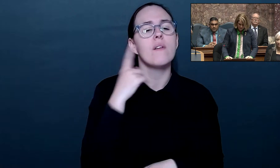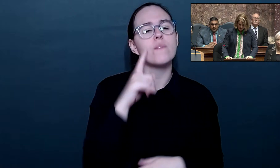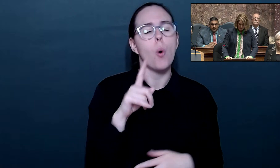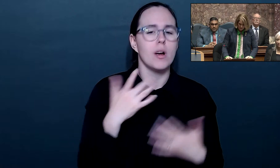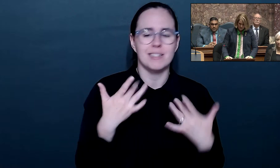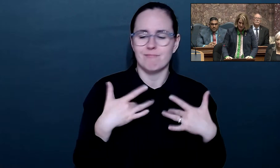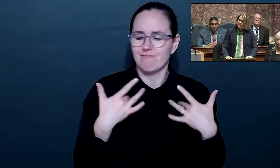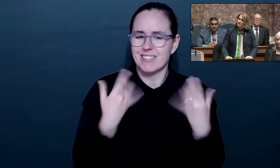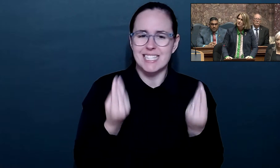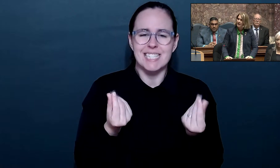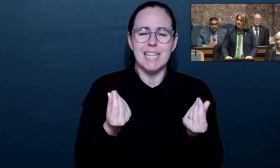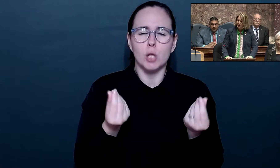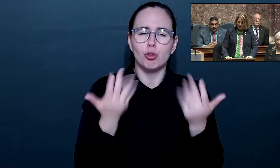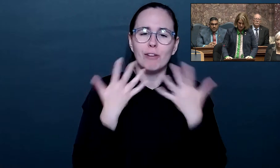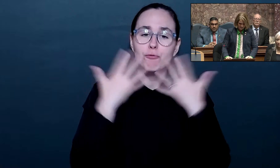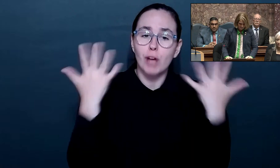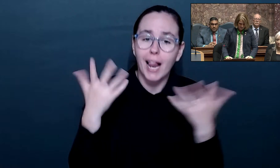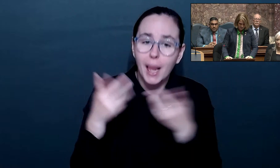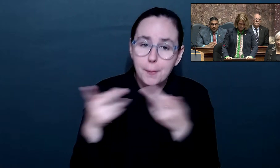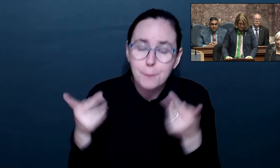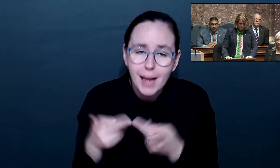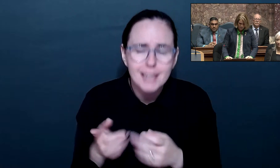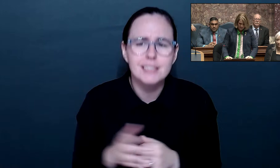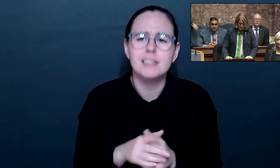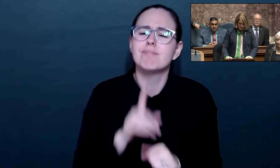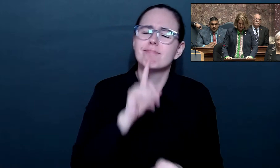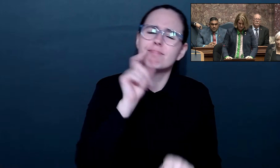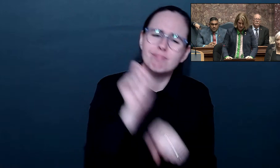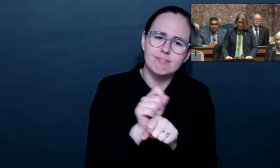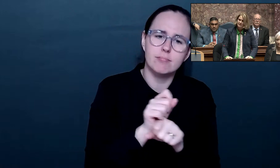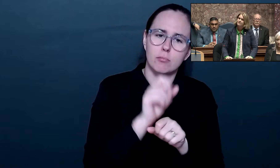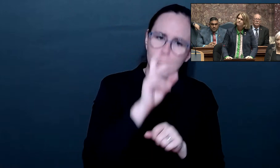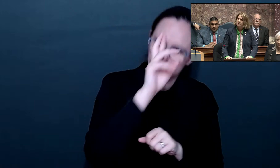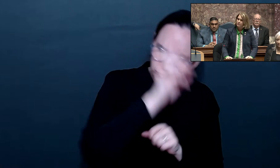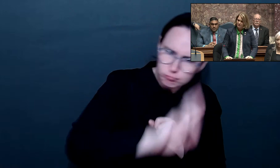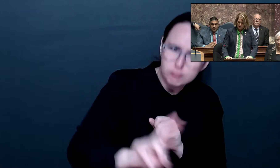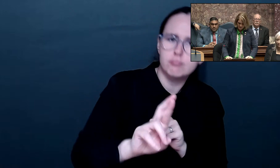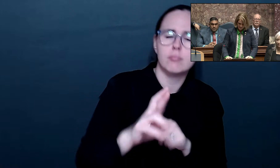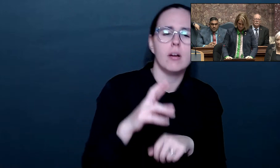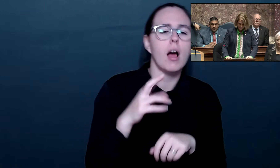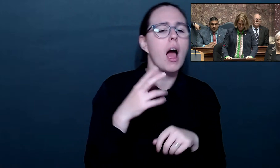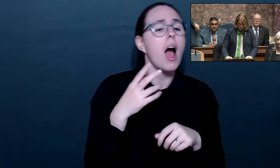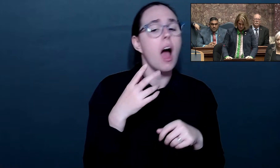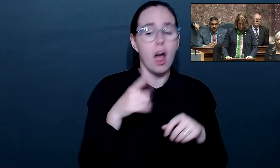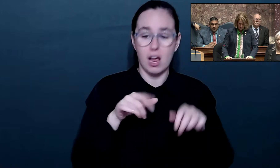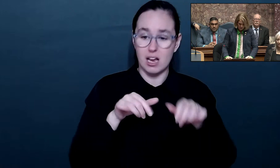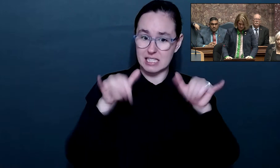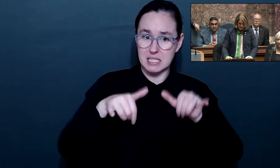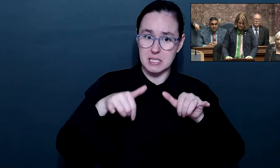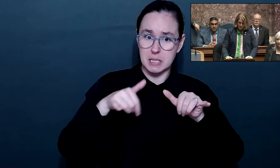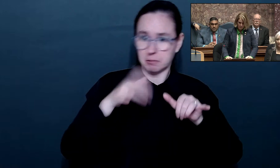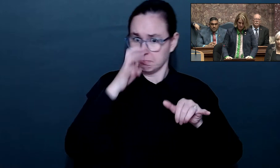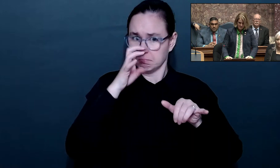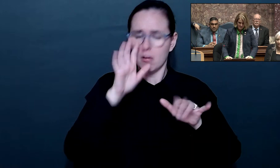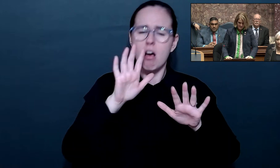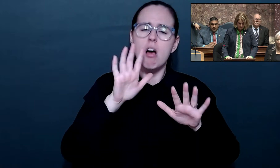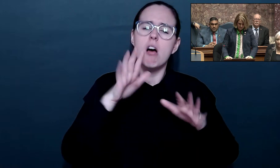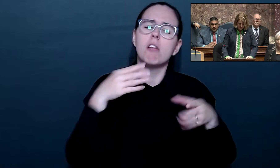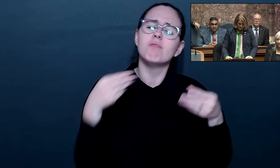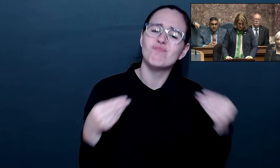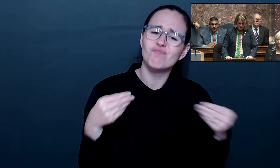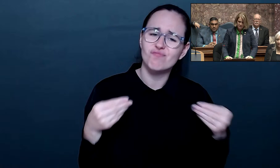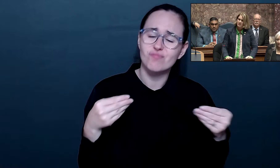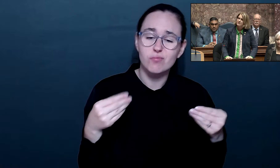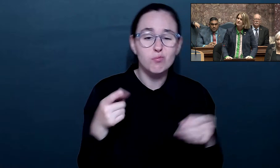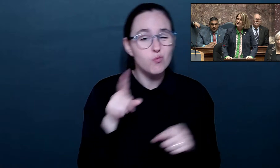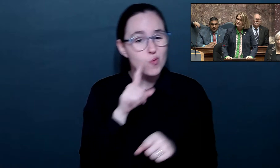to learning more, challenging our assumptions, and supporting initiatives to uplift people with autism. World Autism Awareness and Acceptance